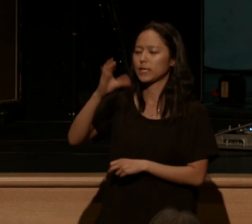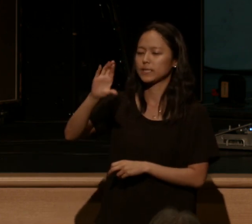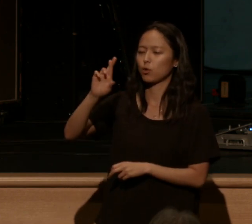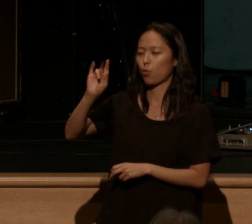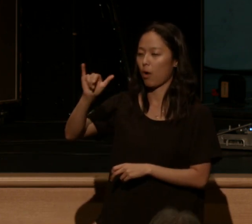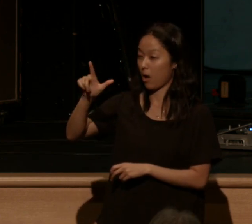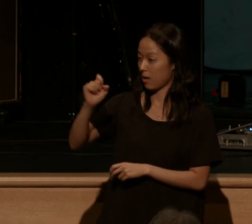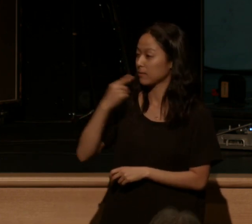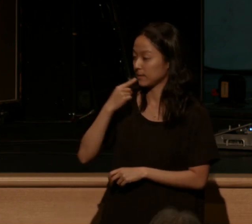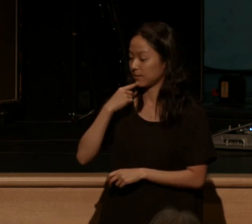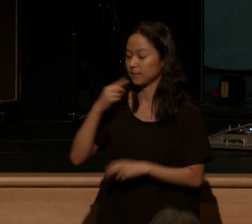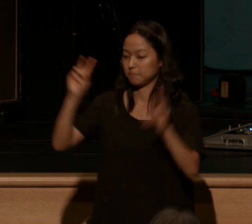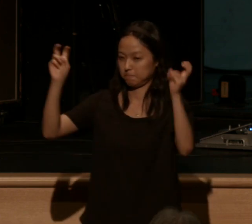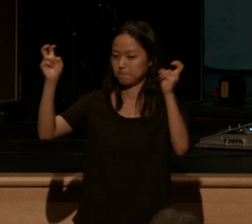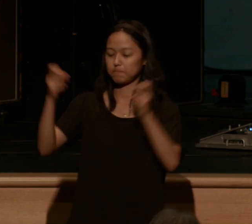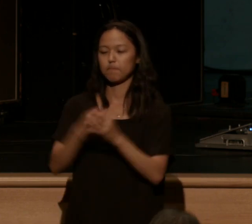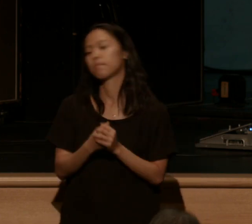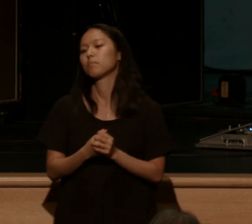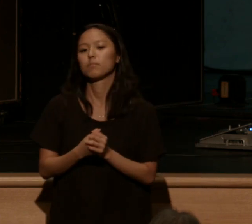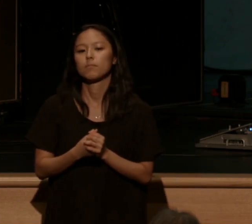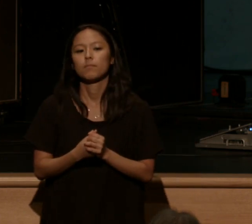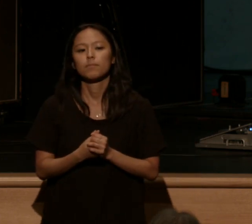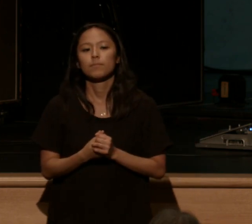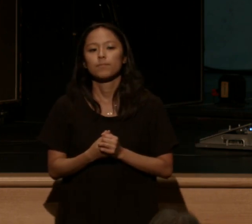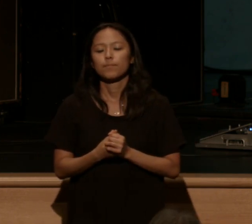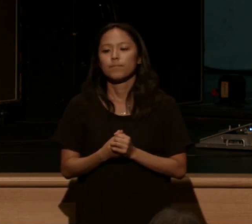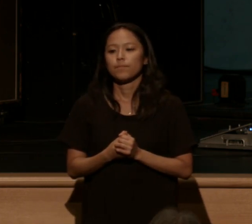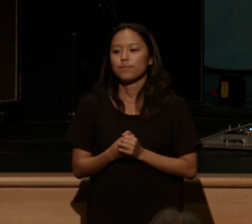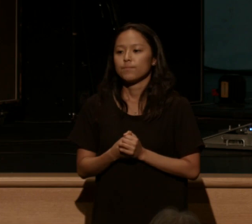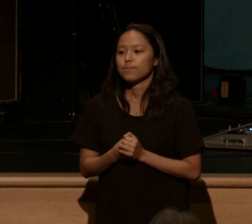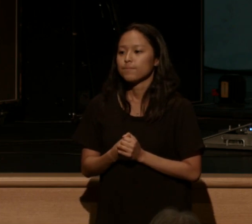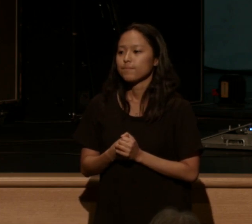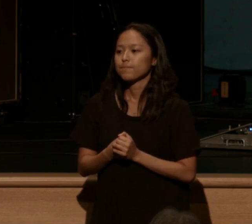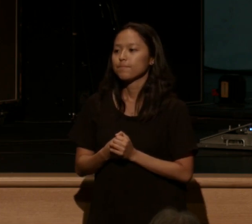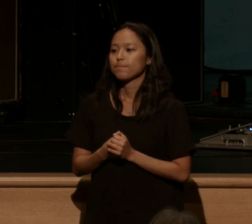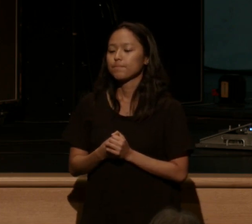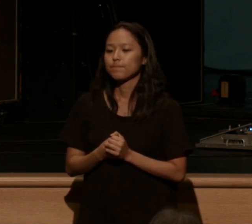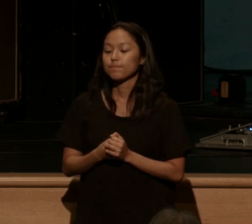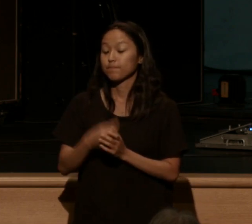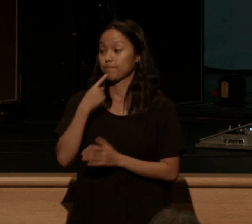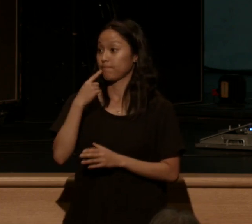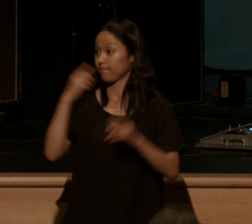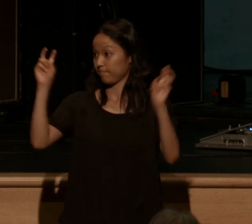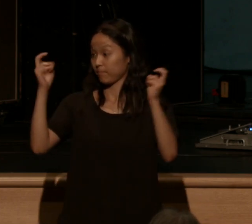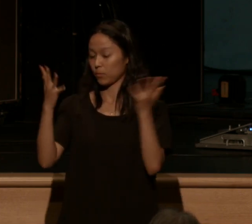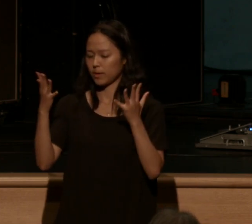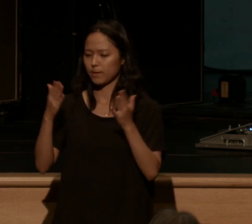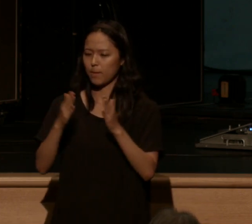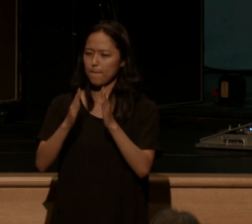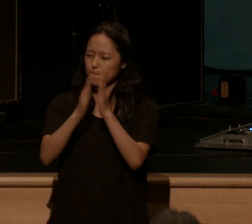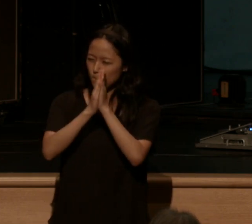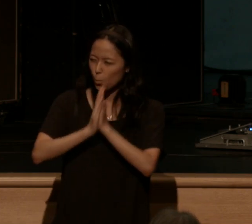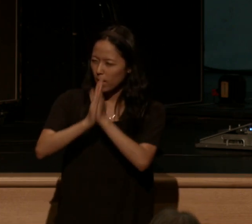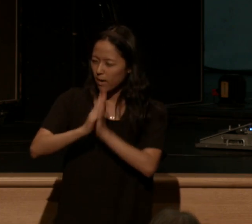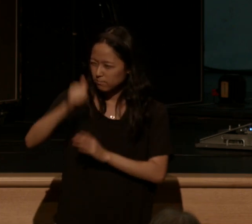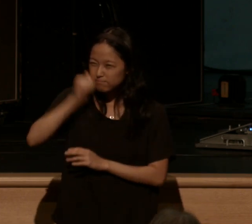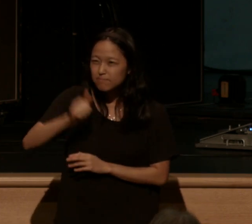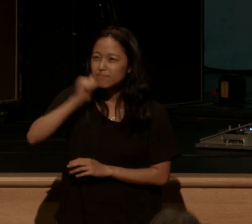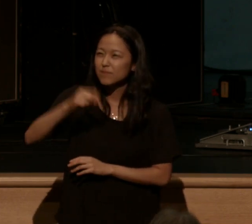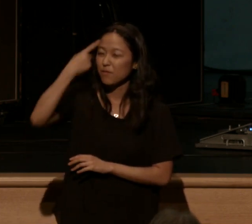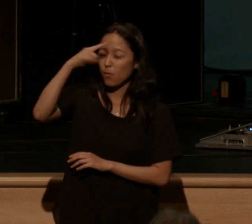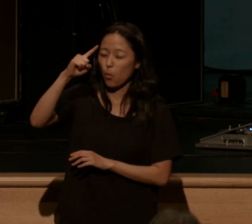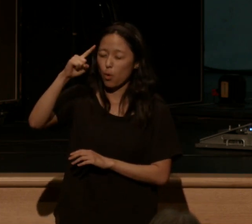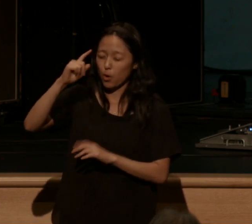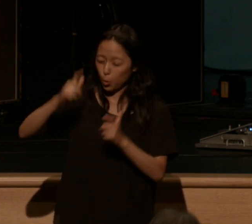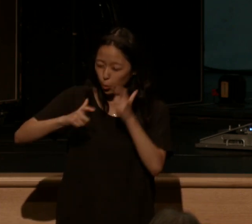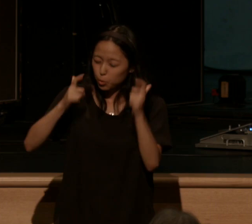Anglican minister, probably like 125 years ago or so. He says this, pray daily for a great